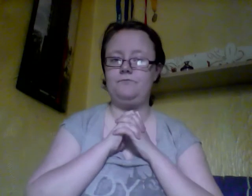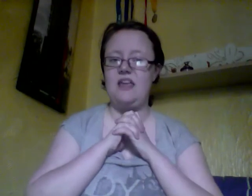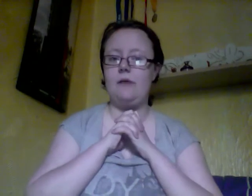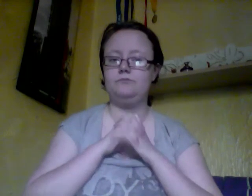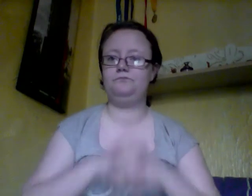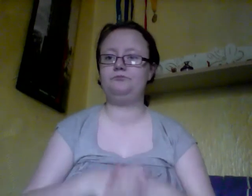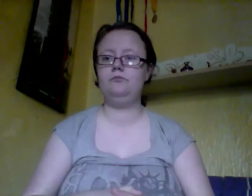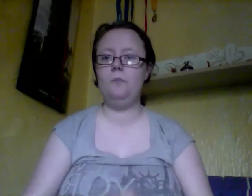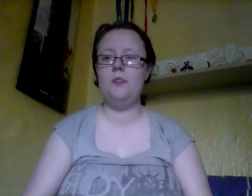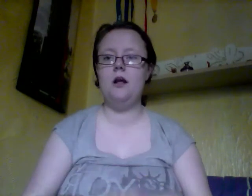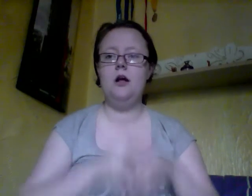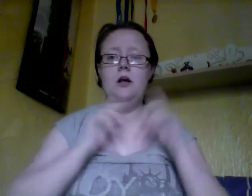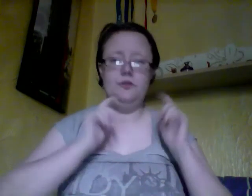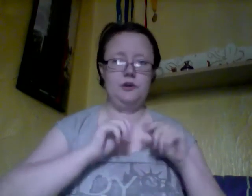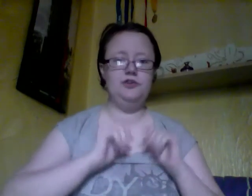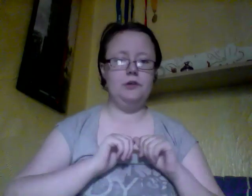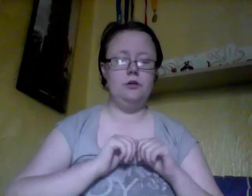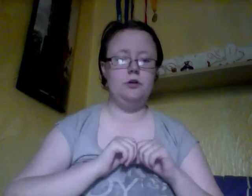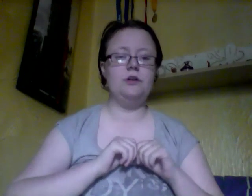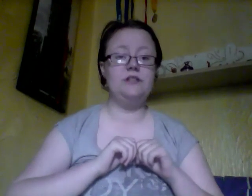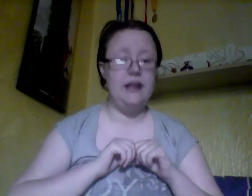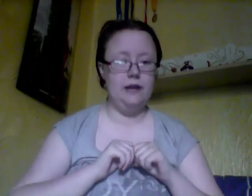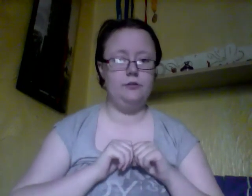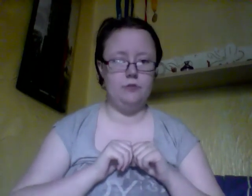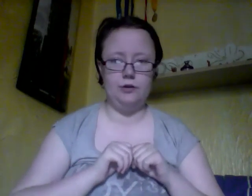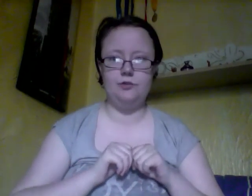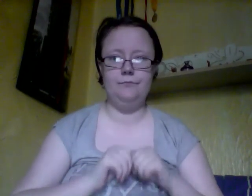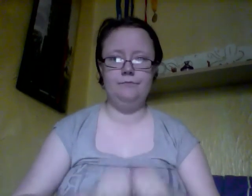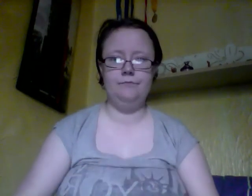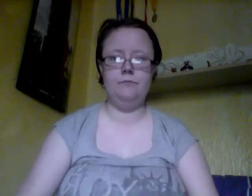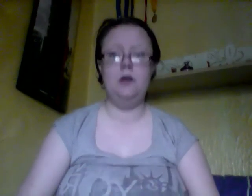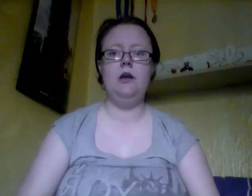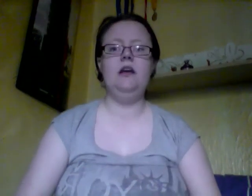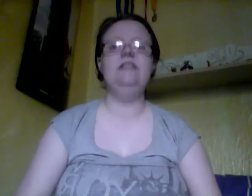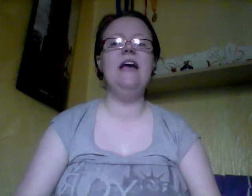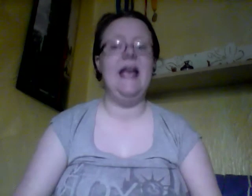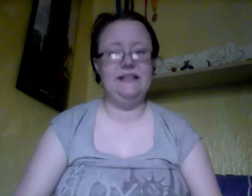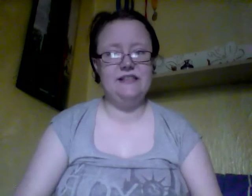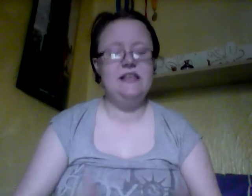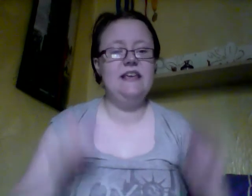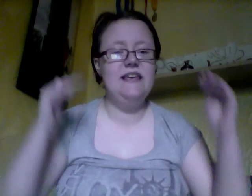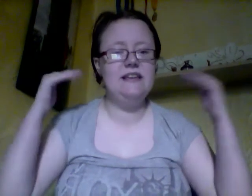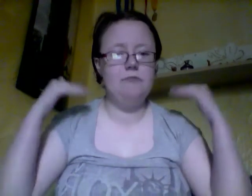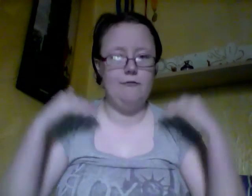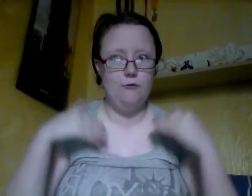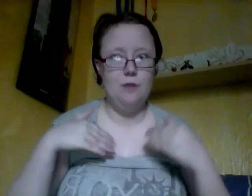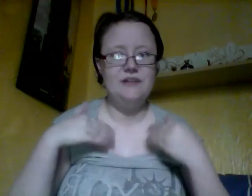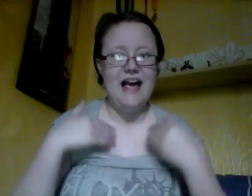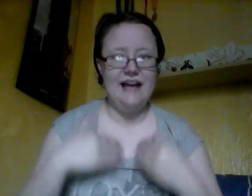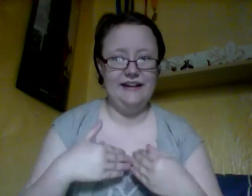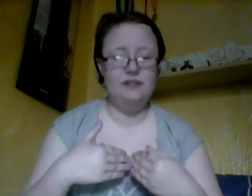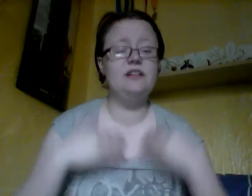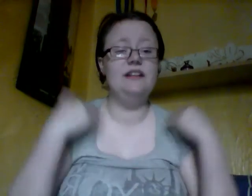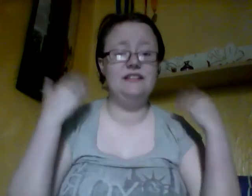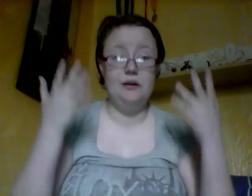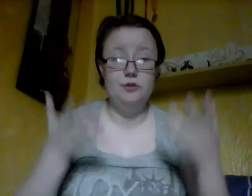Yeah. Does Sherlock take drugs? Yes, he is a reformed addict that still